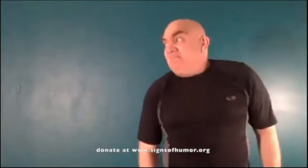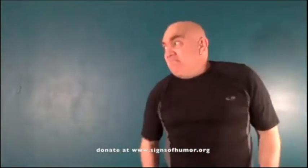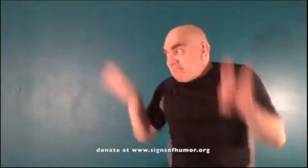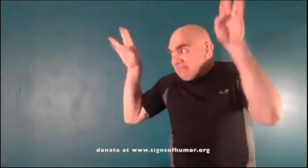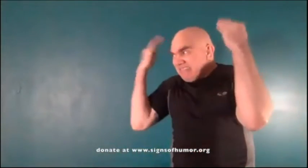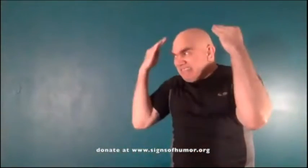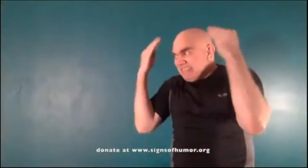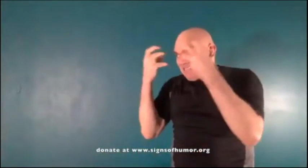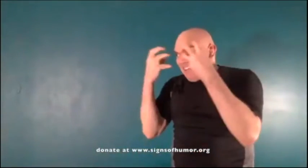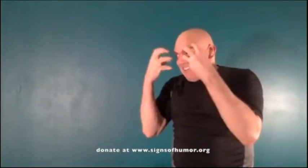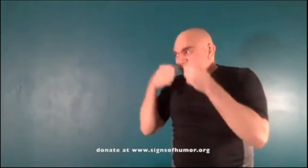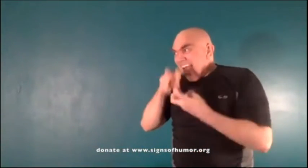Cold.